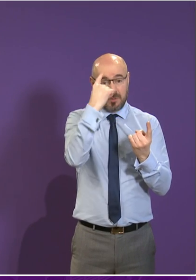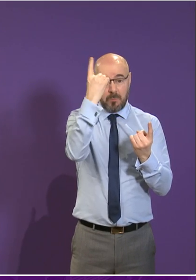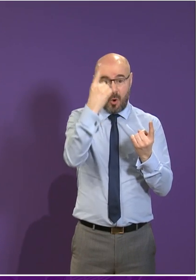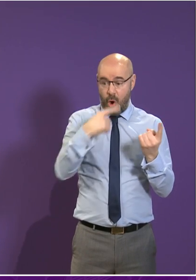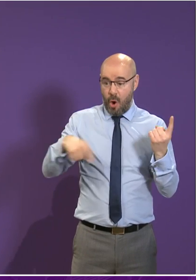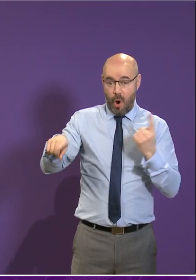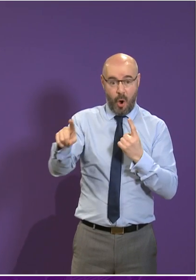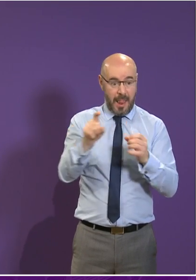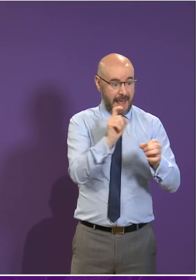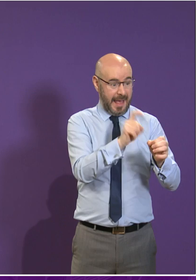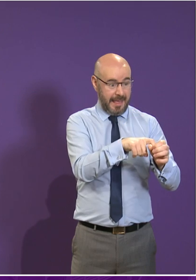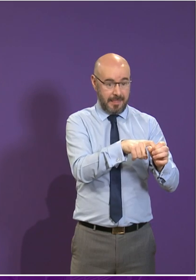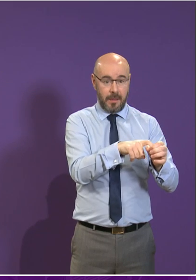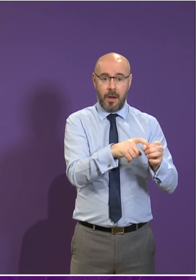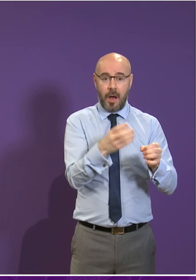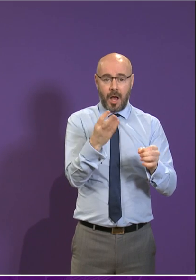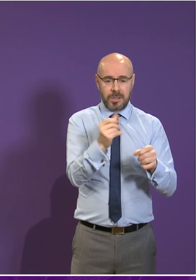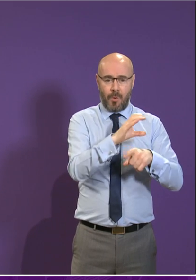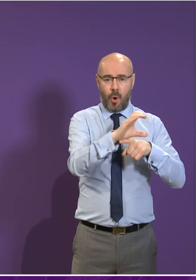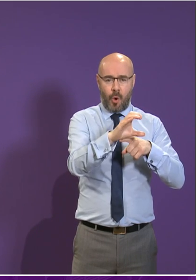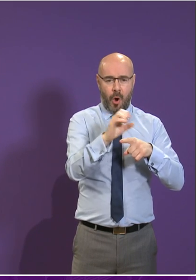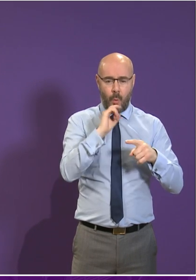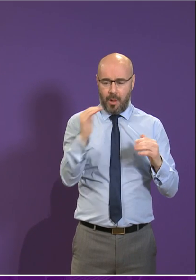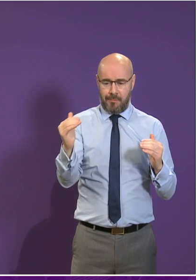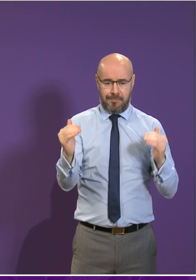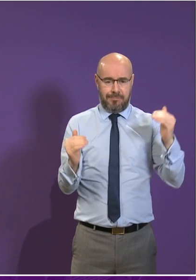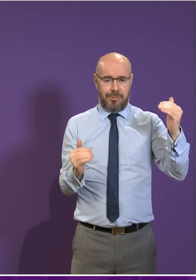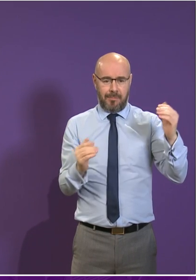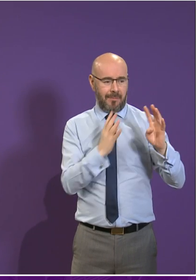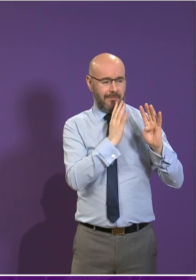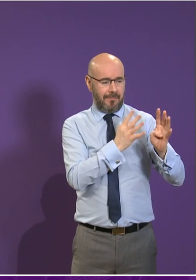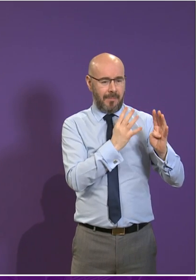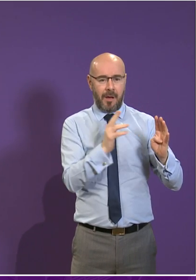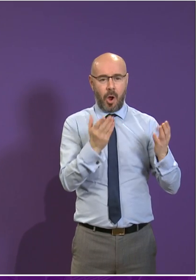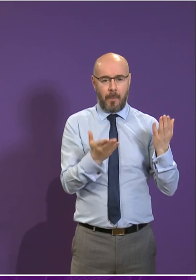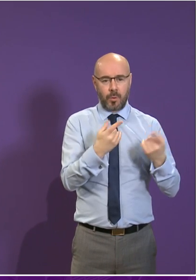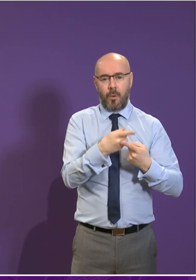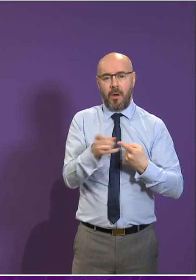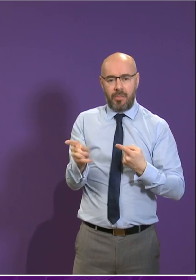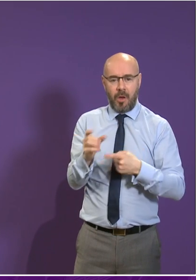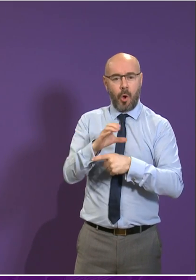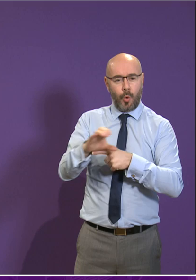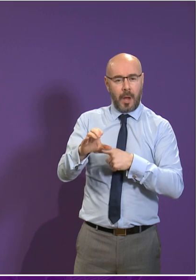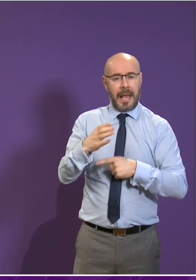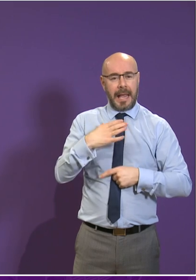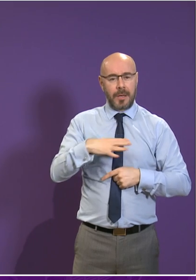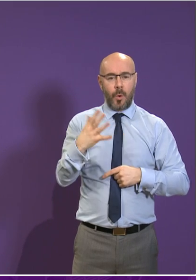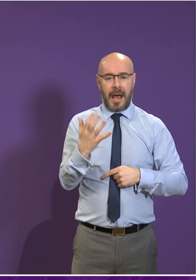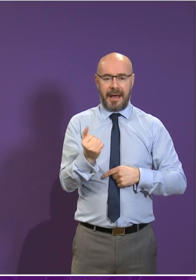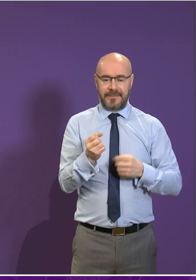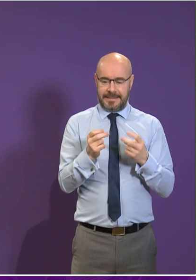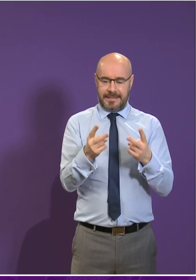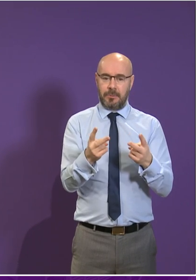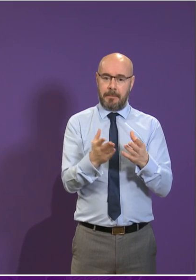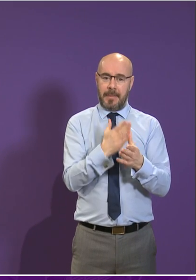would still be issues that some courses are more popular than others. So there does need to be a system of ensuring that the fair system